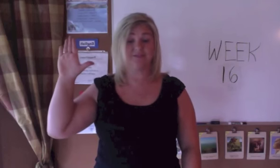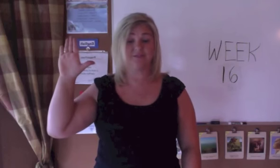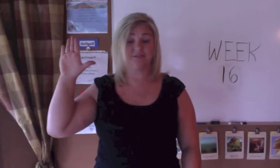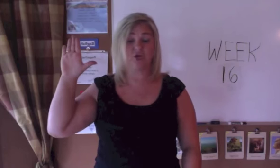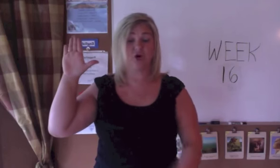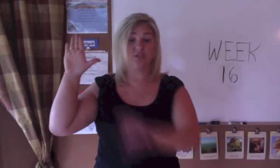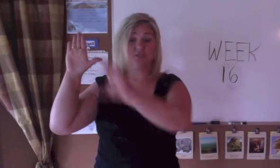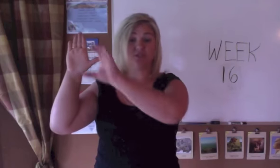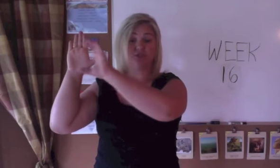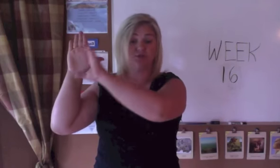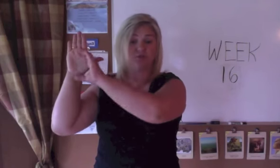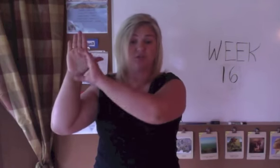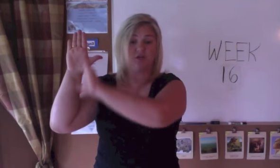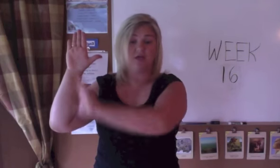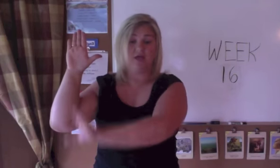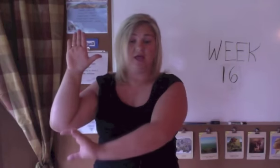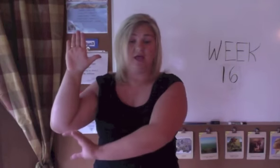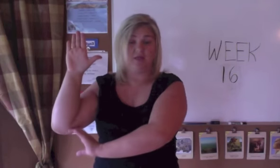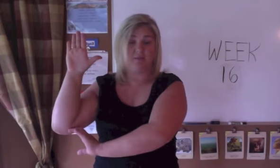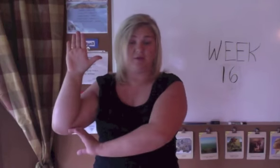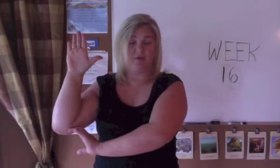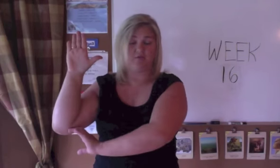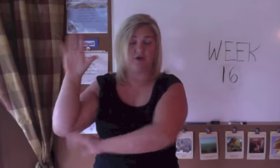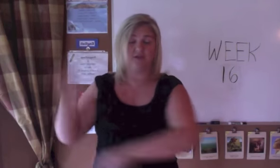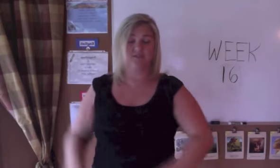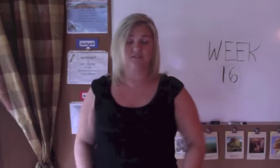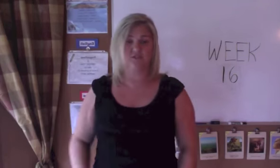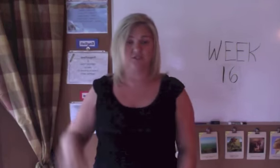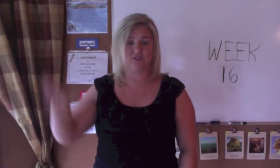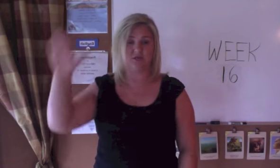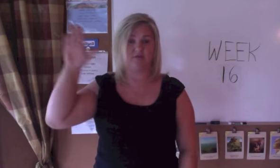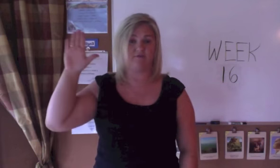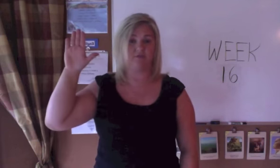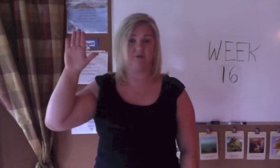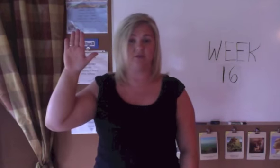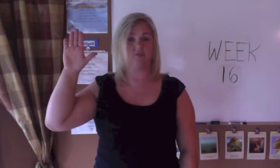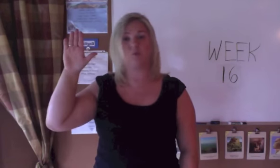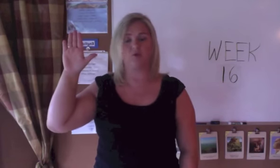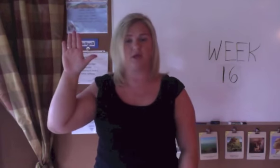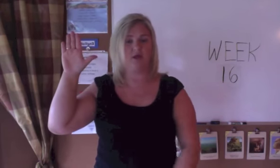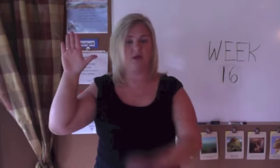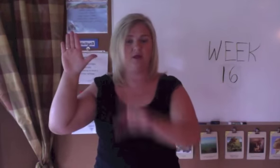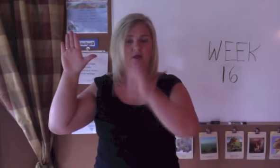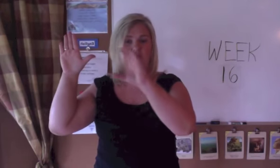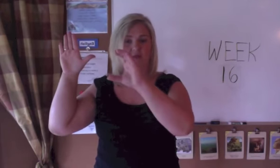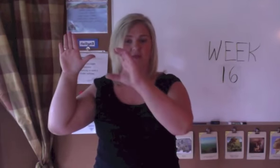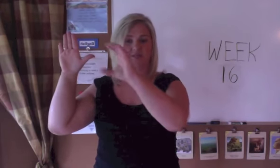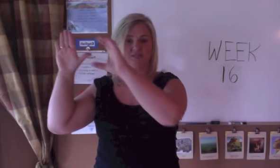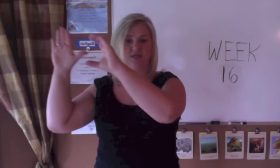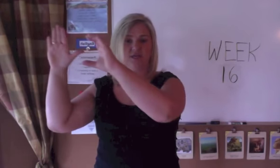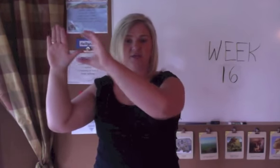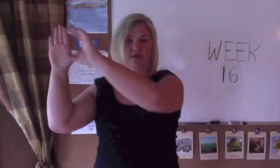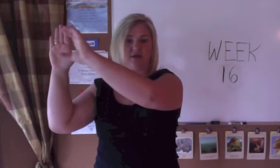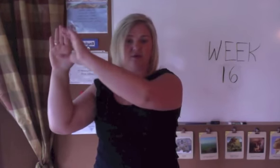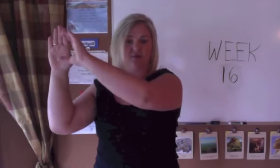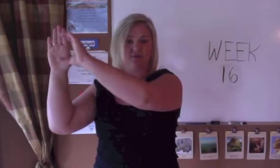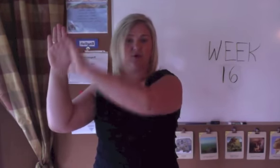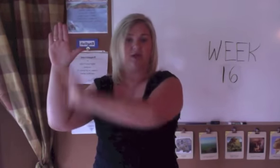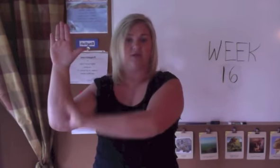Madison's Constitution and the Bill of Rights. This is just like if you're being sworn in, and then a C that goes from your hand to